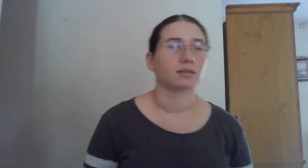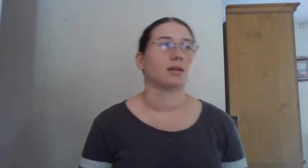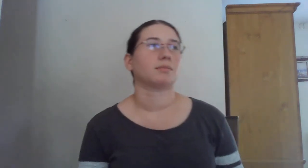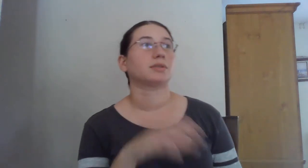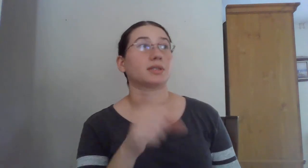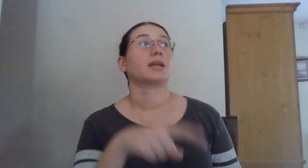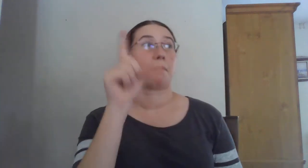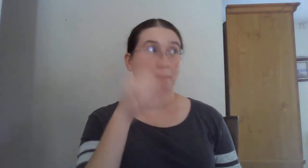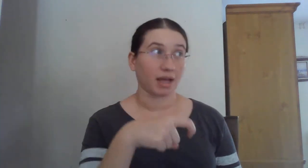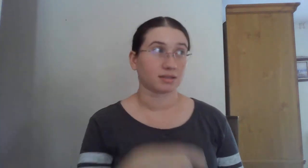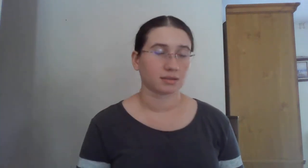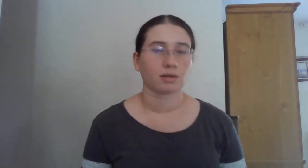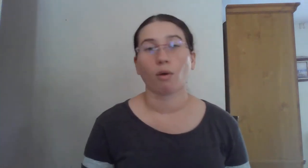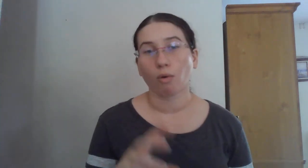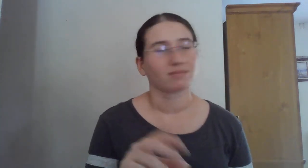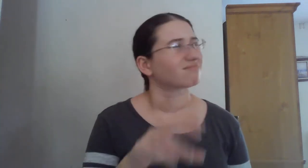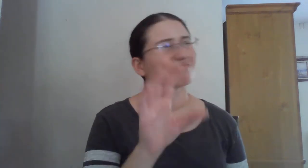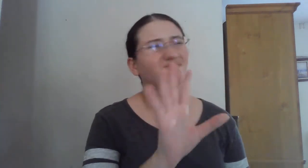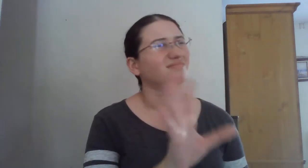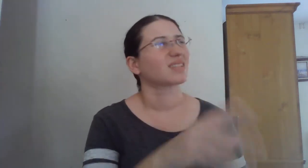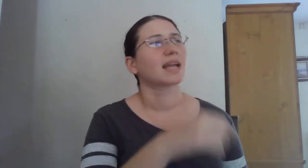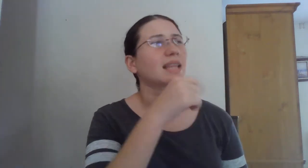Yeah, or.